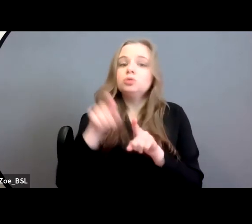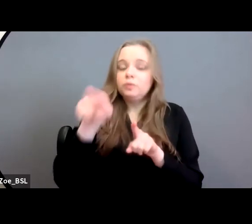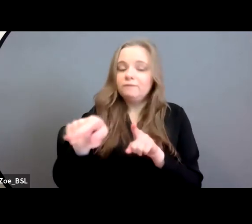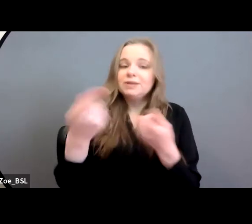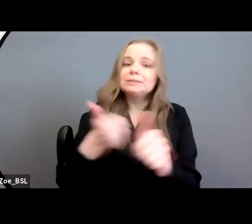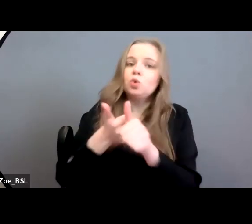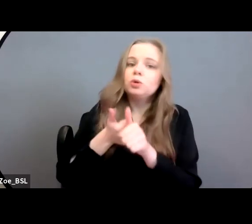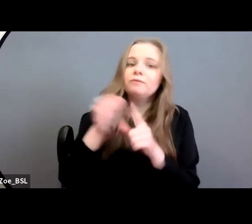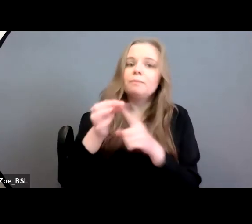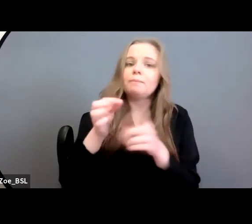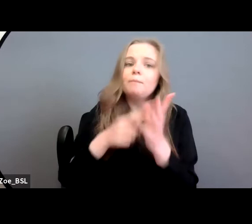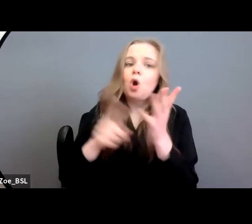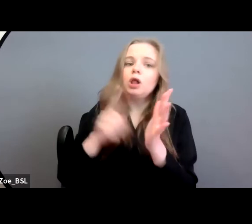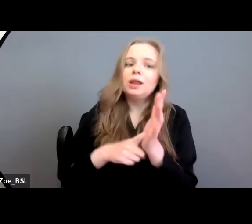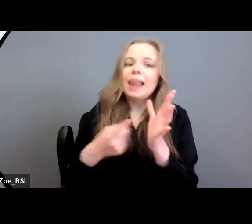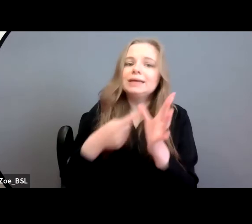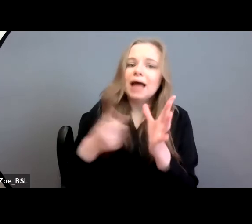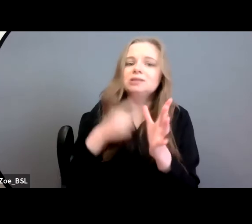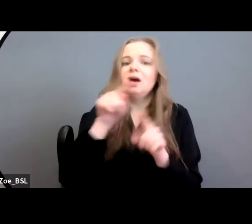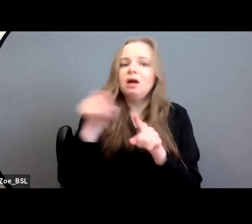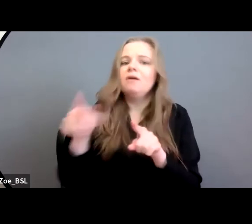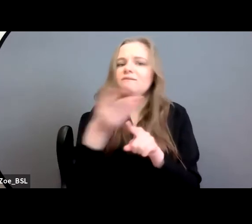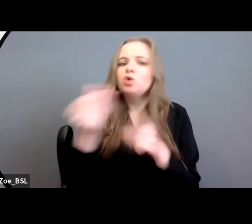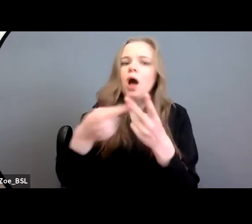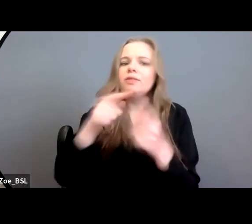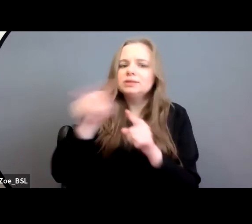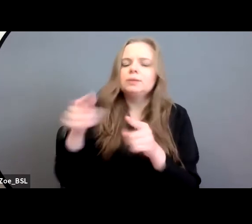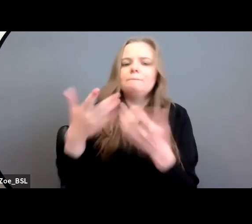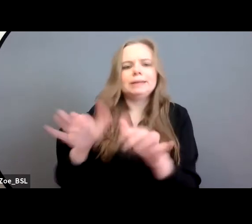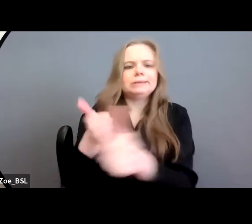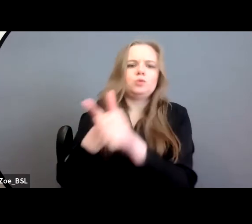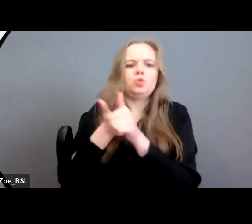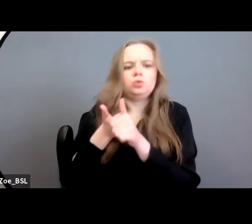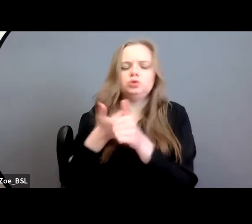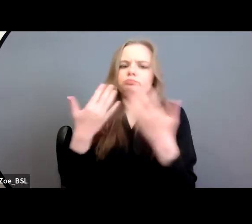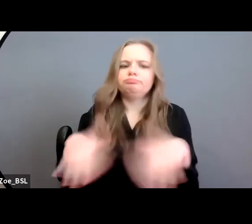Paul Natulia before he left us too, in pulling this together. So thank you very much.